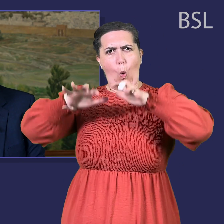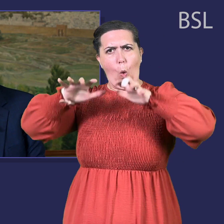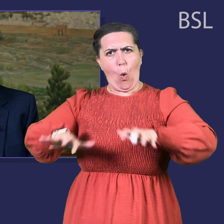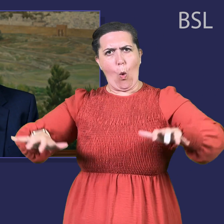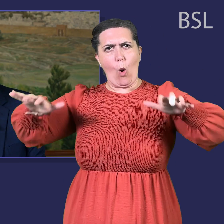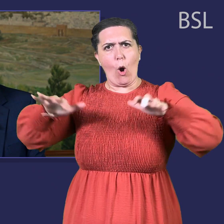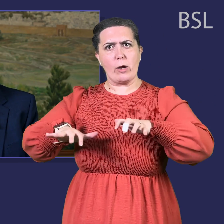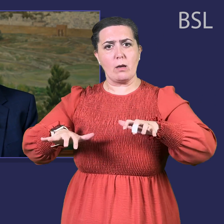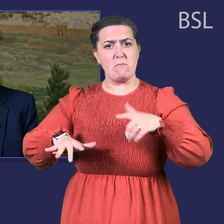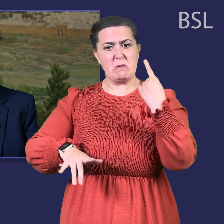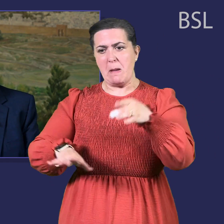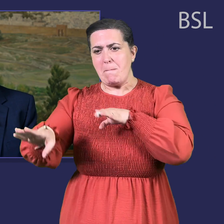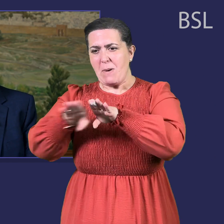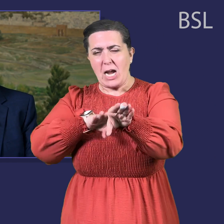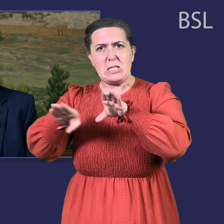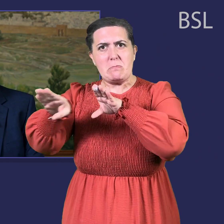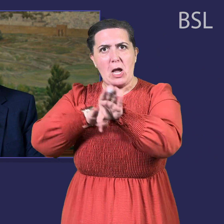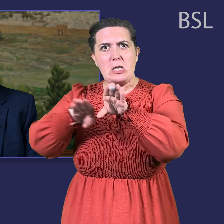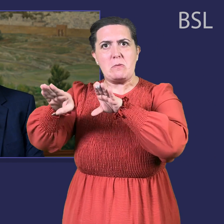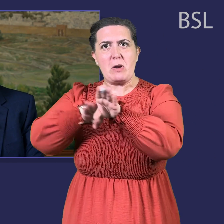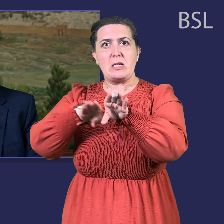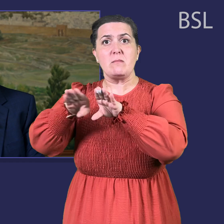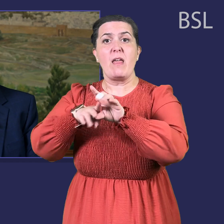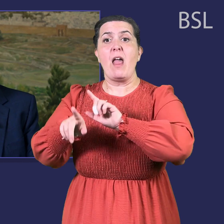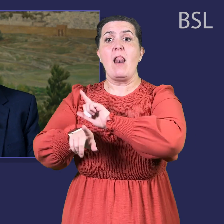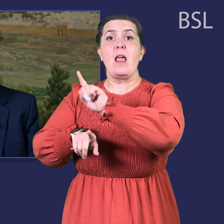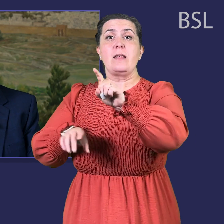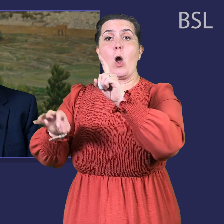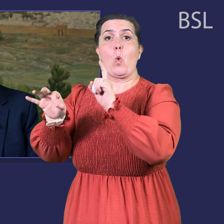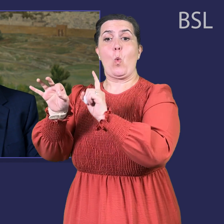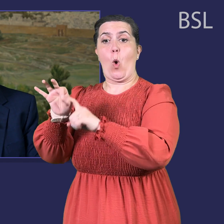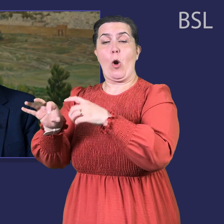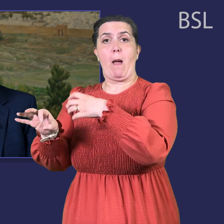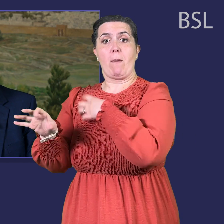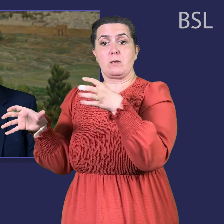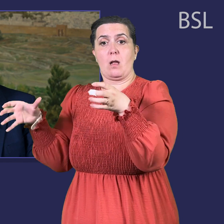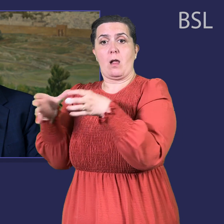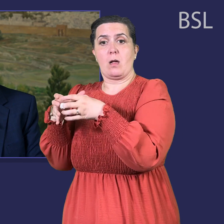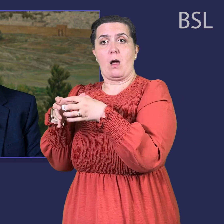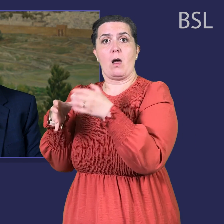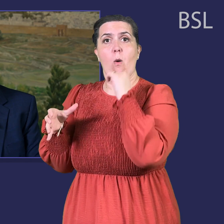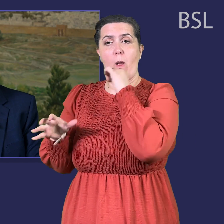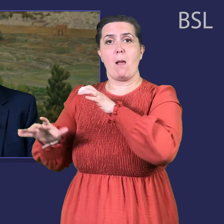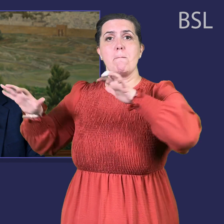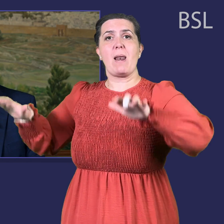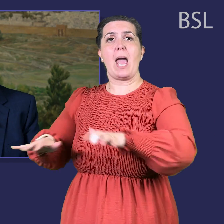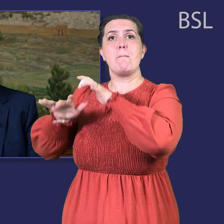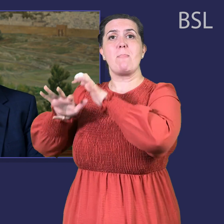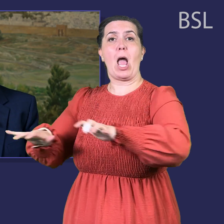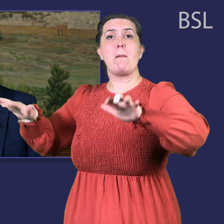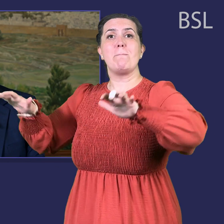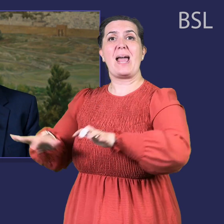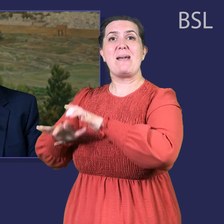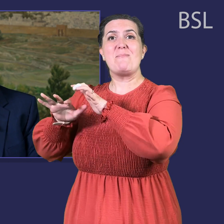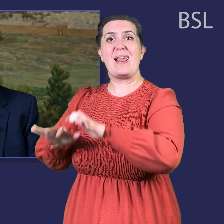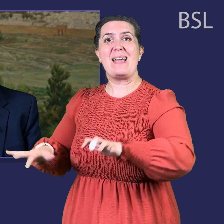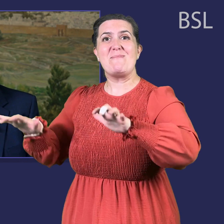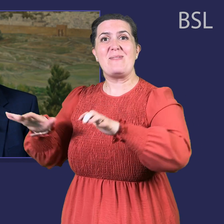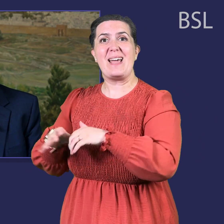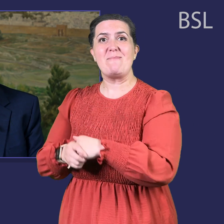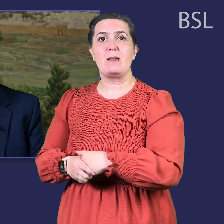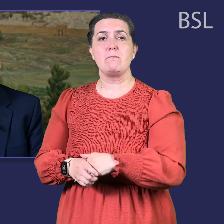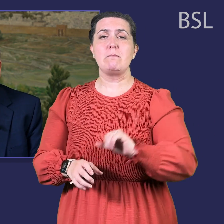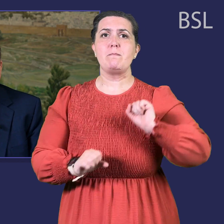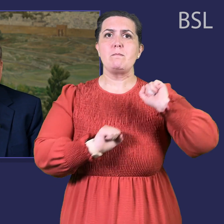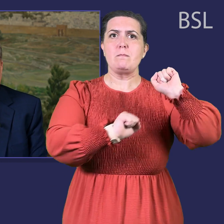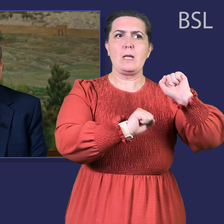organ, which he then mastered and has used in Quorum of the Twelve activities for years.